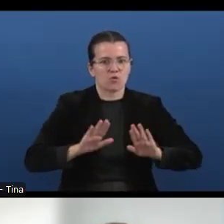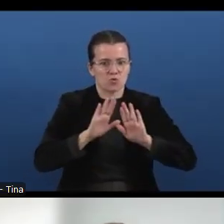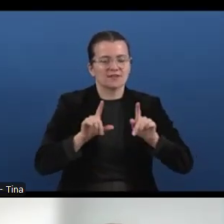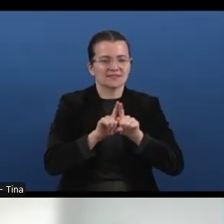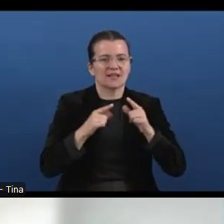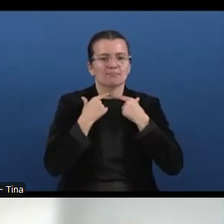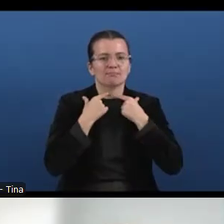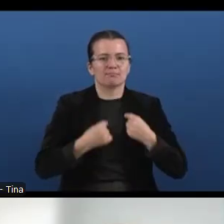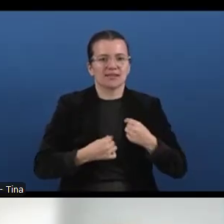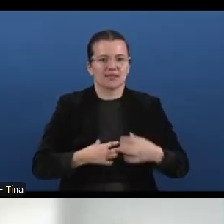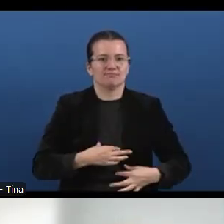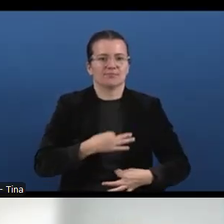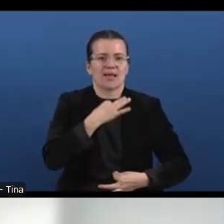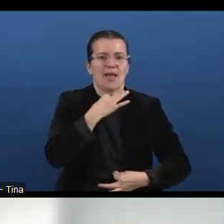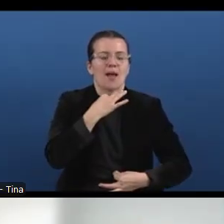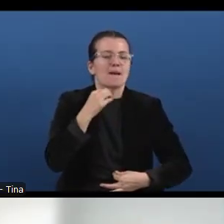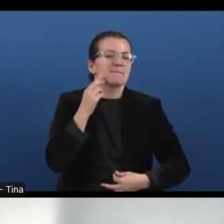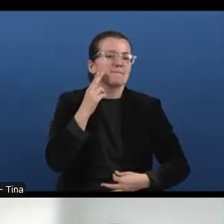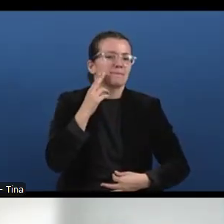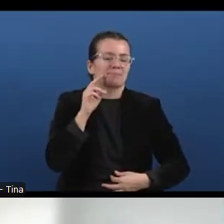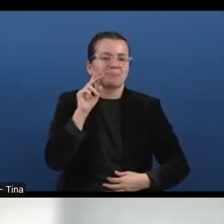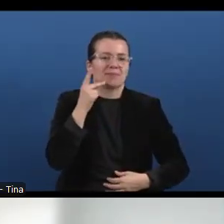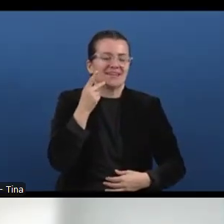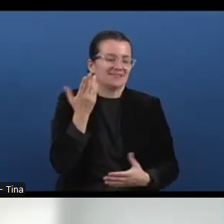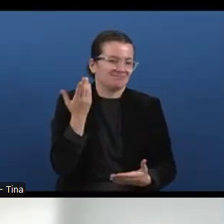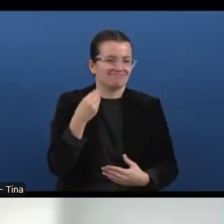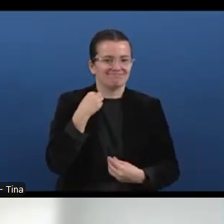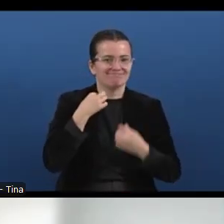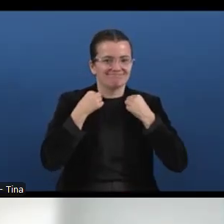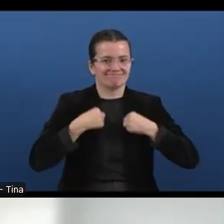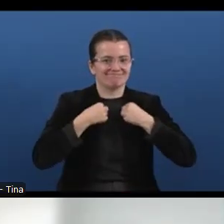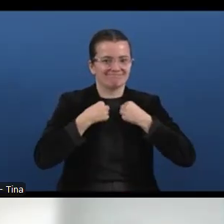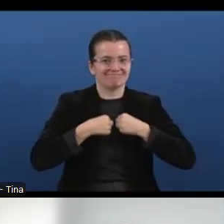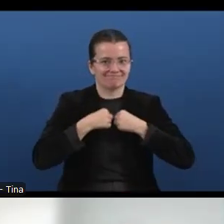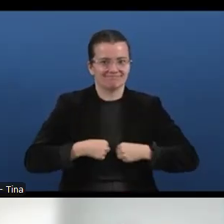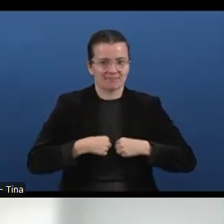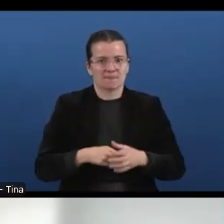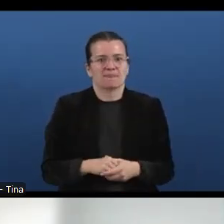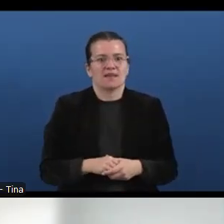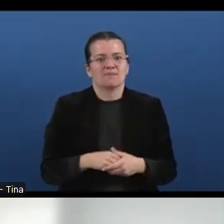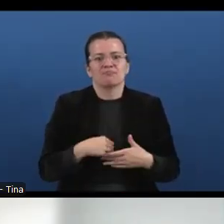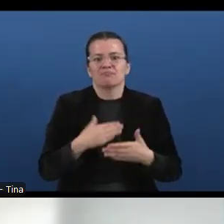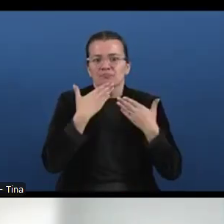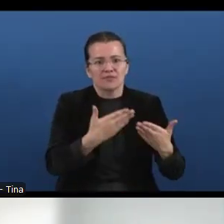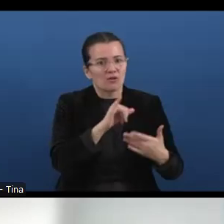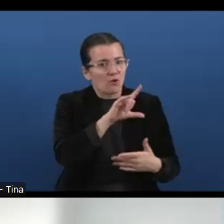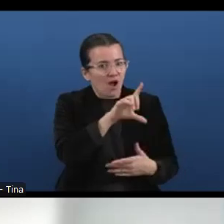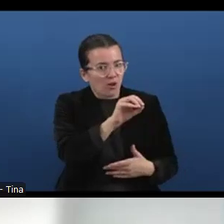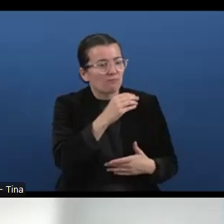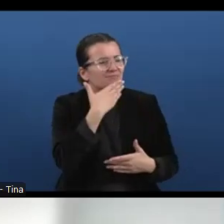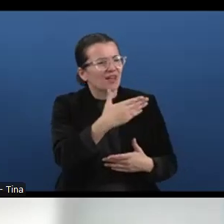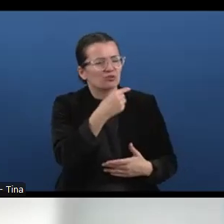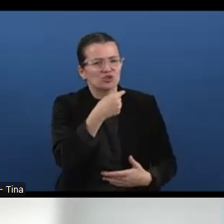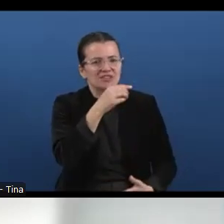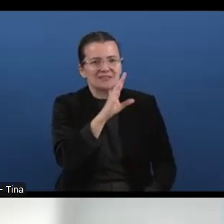like to thank ILO and especially GBDN for inviting me to speak this morning, and my special